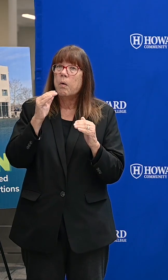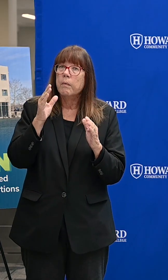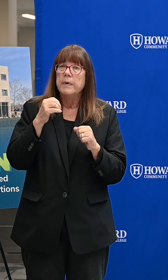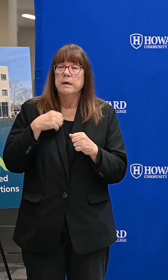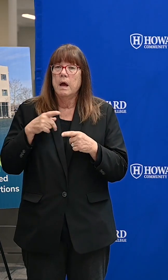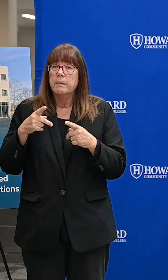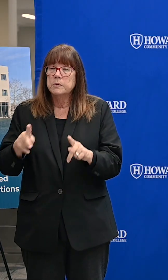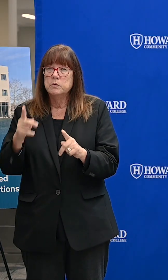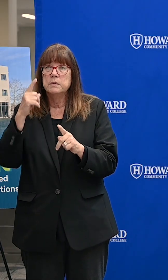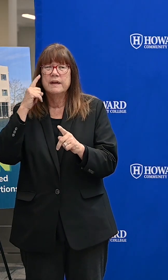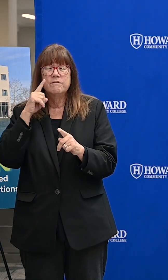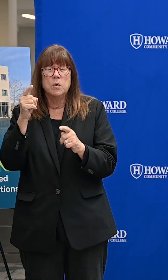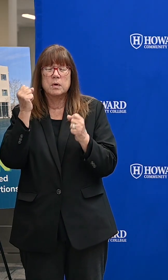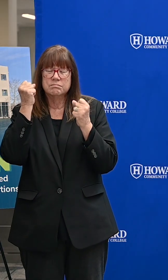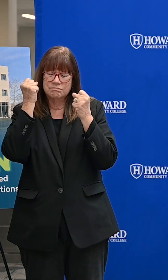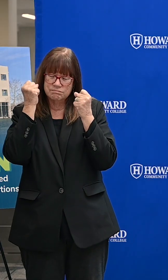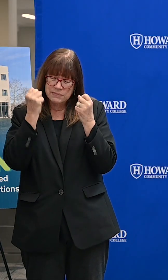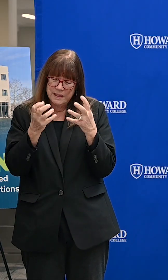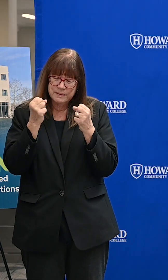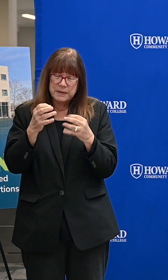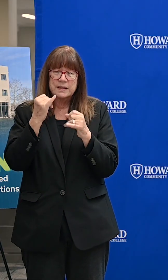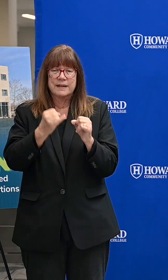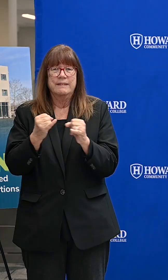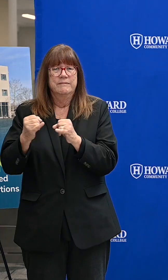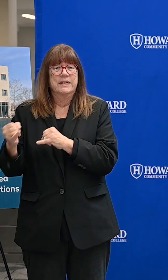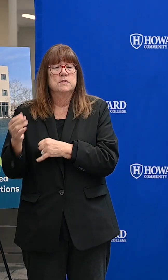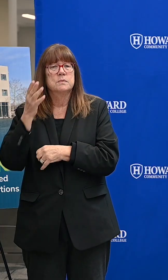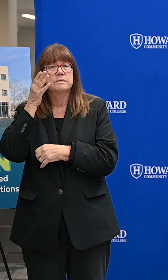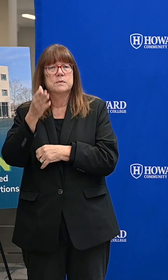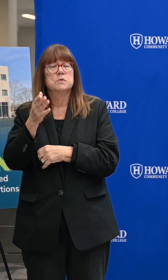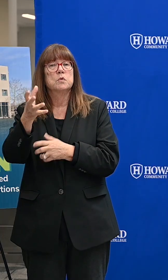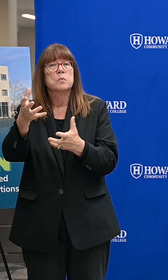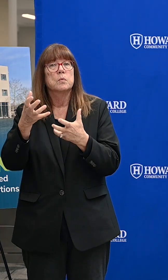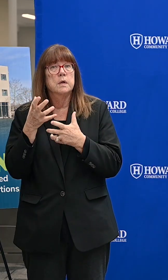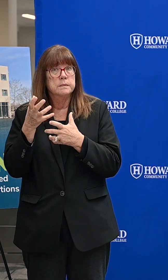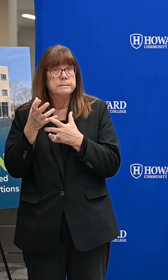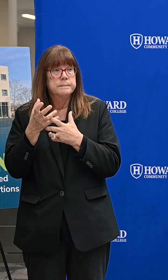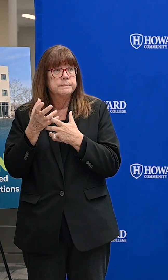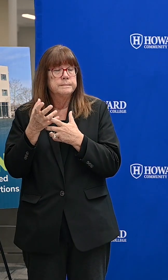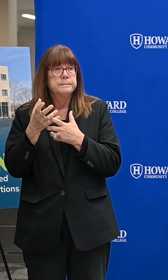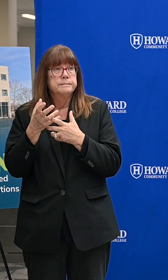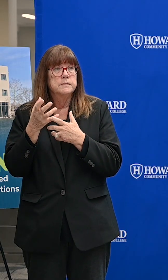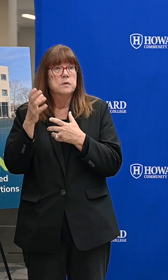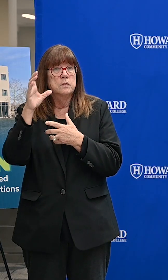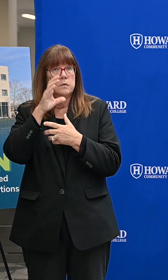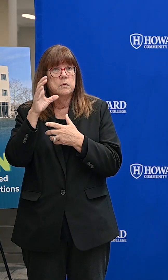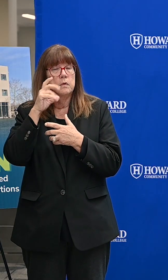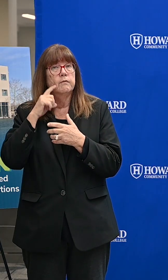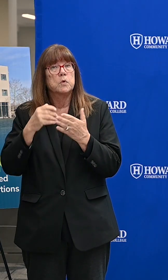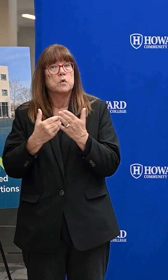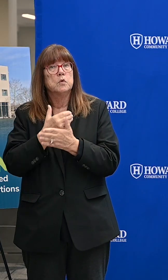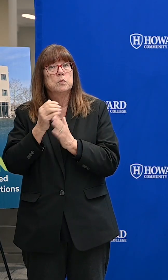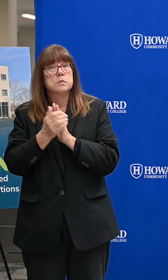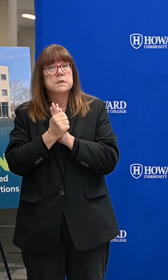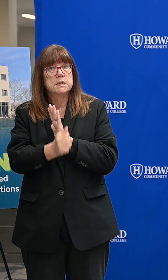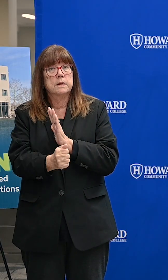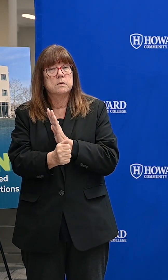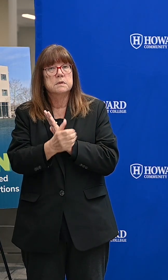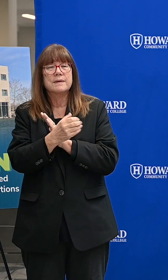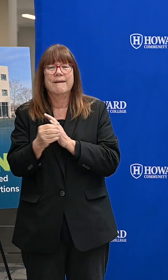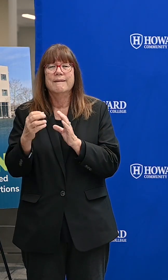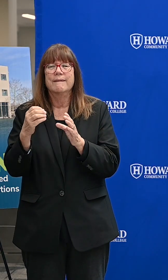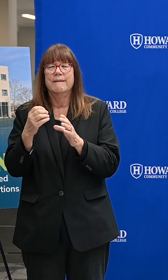opportunity for countless of individuals who want to seek new skills and secure